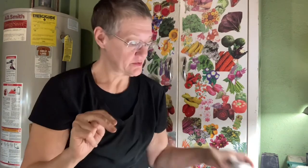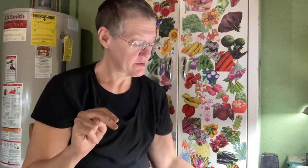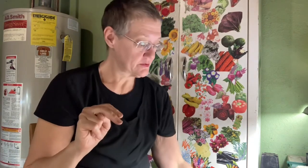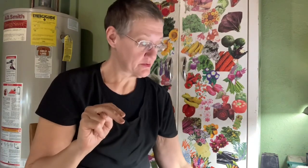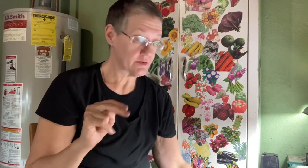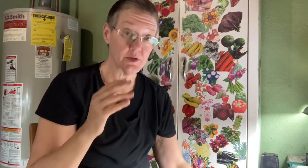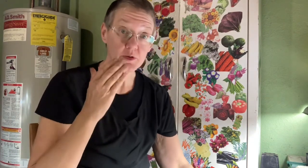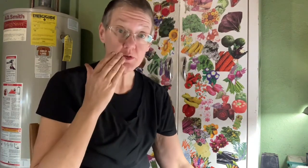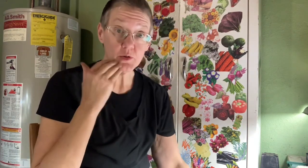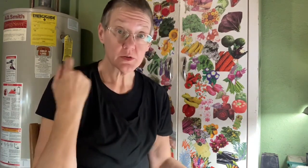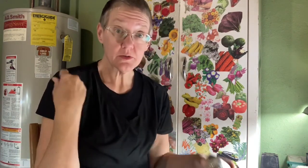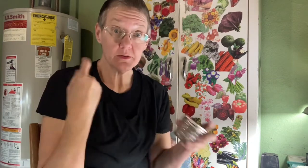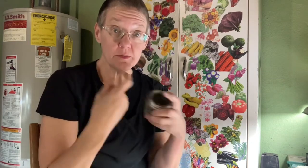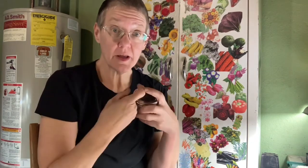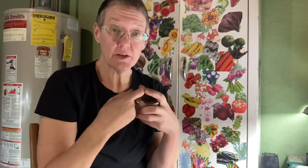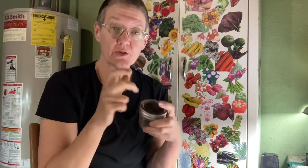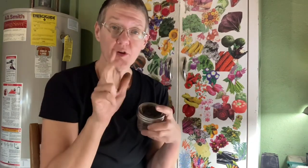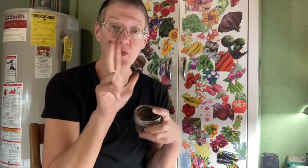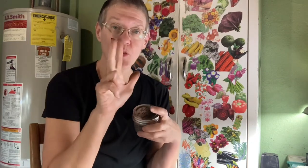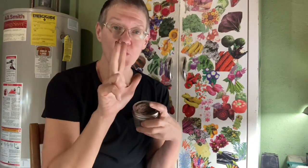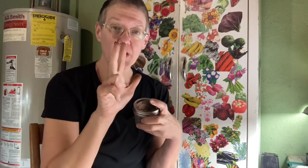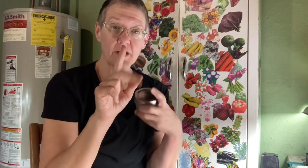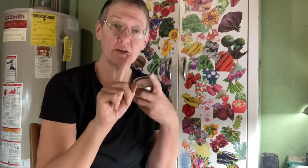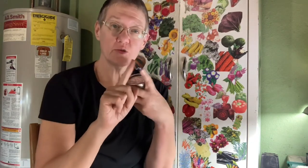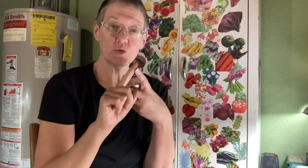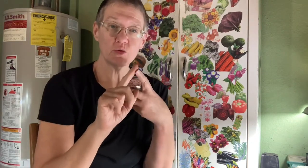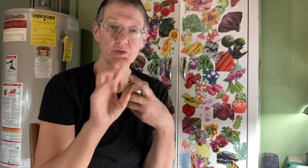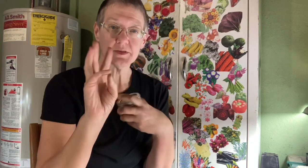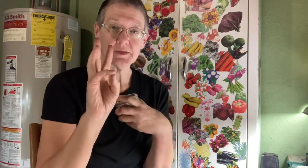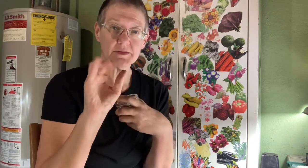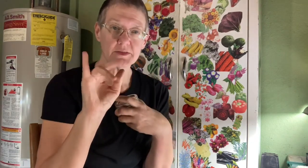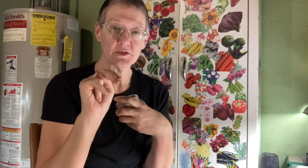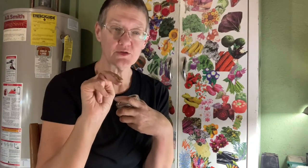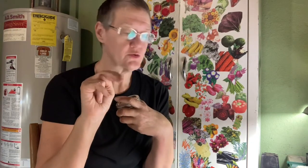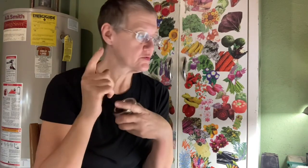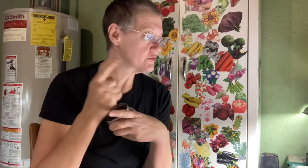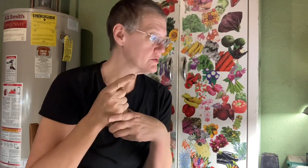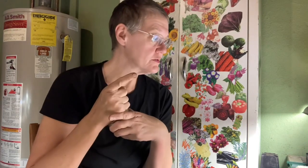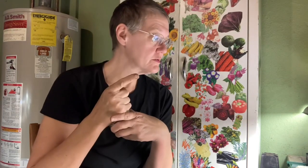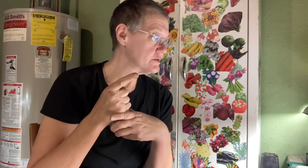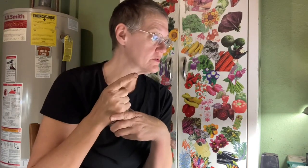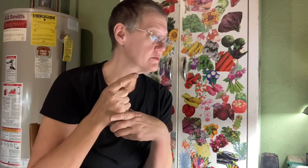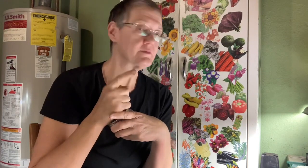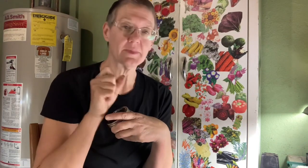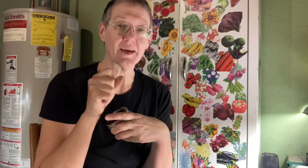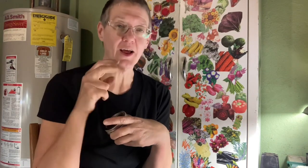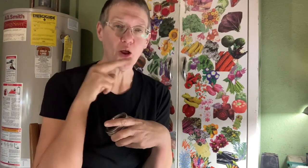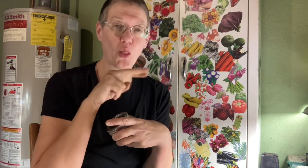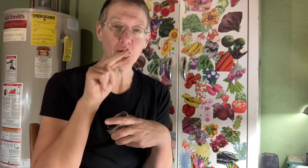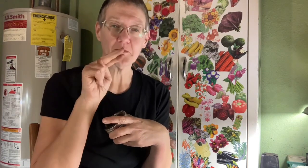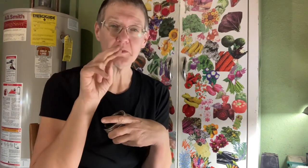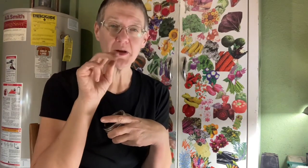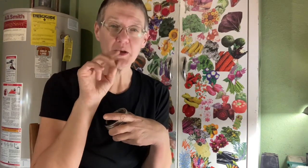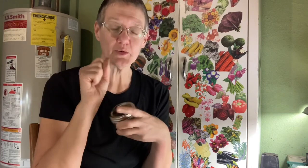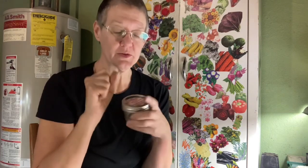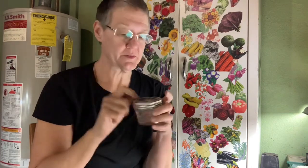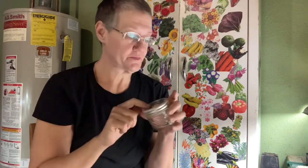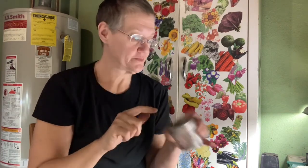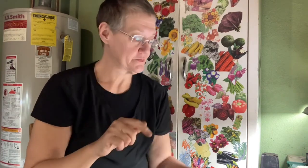Now, the Walla Walla are 4 to 6 inch, and the sweet Spanish are 3 to 6 inches. Yeah, I had to look at my notes to check